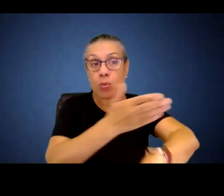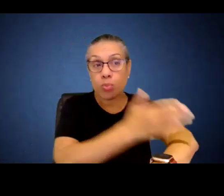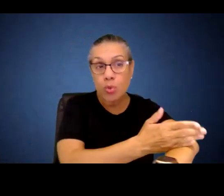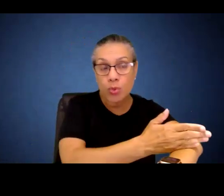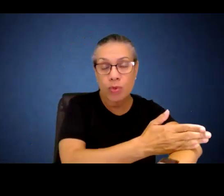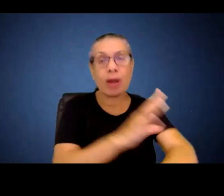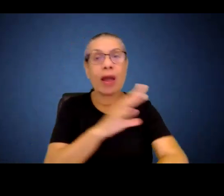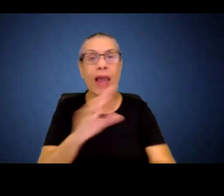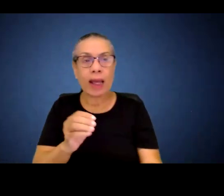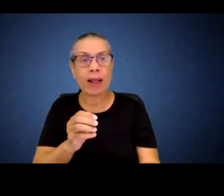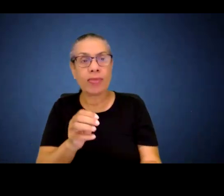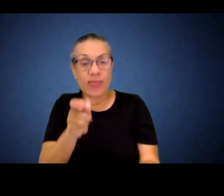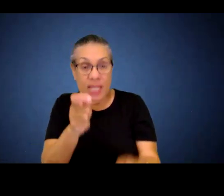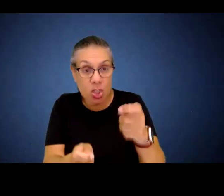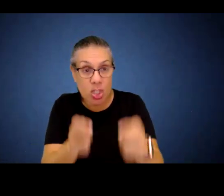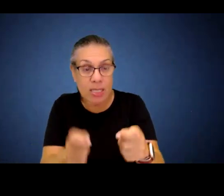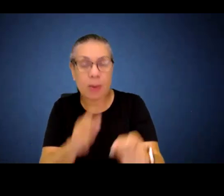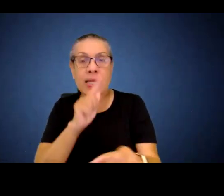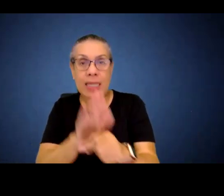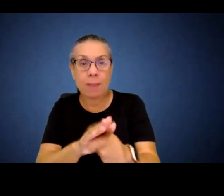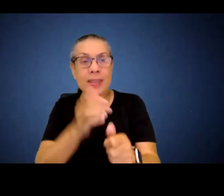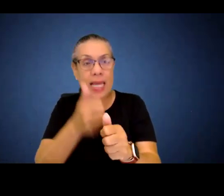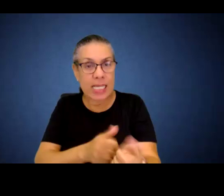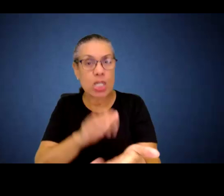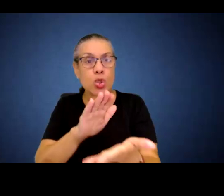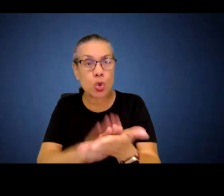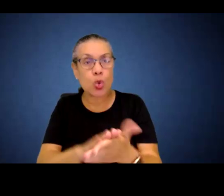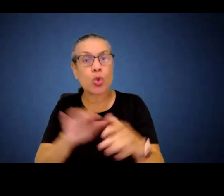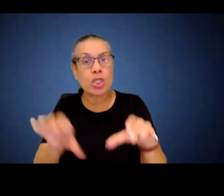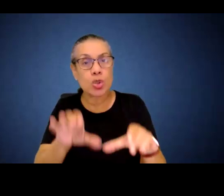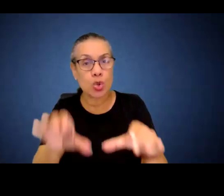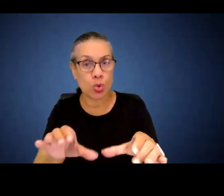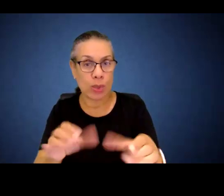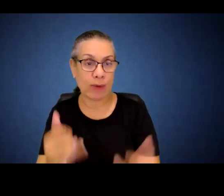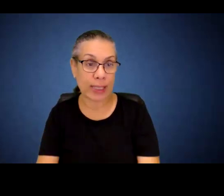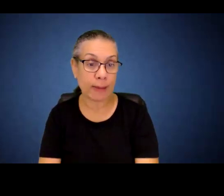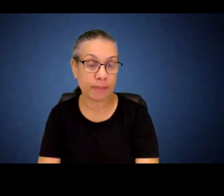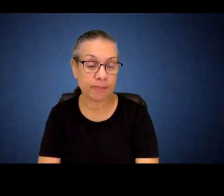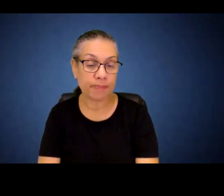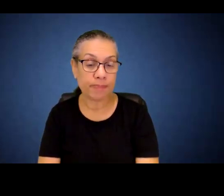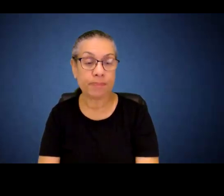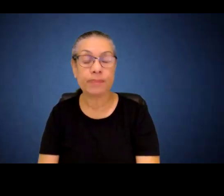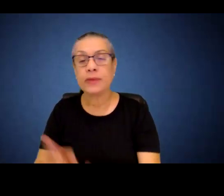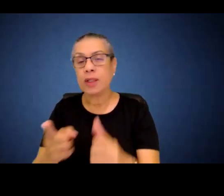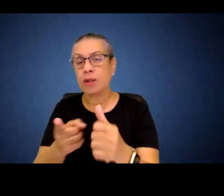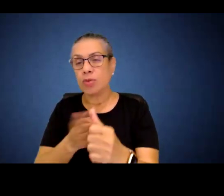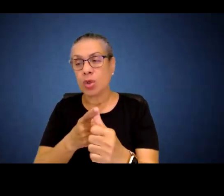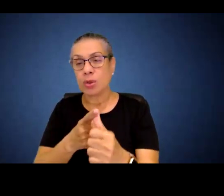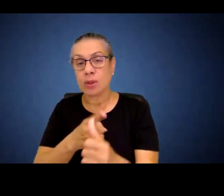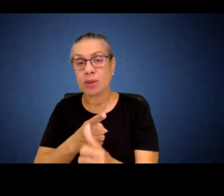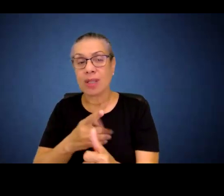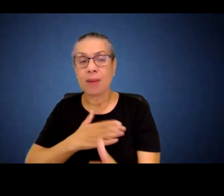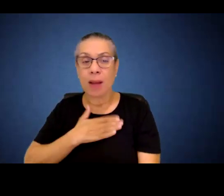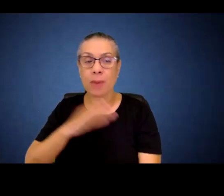the important adjustments and commitments that each school is making in the current year. So first up, I am happy to